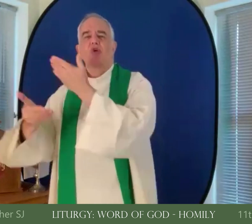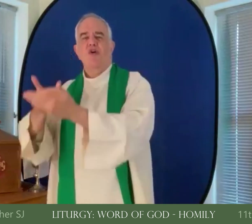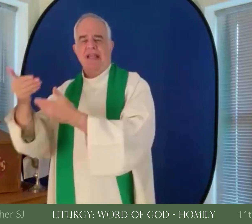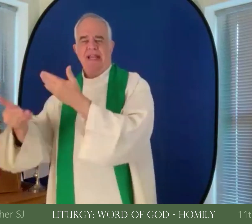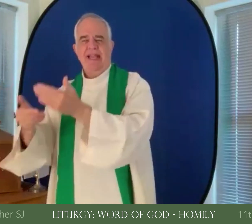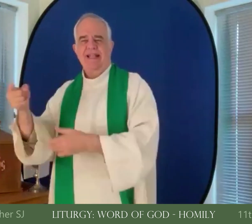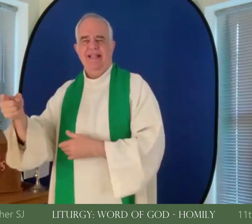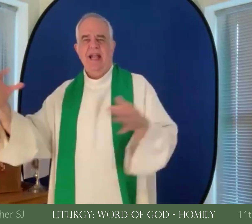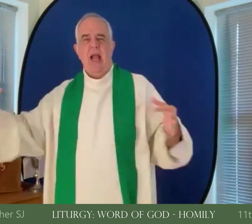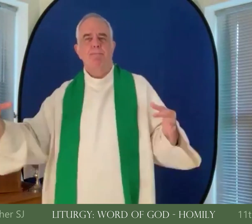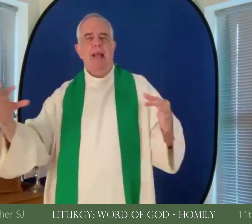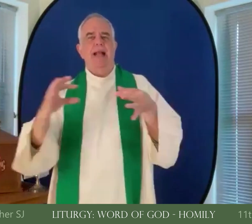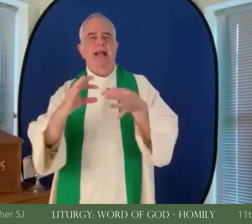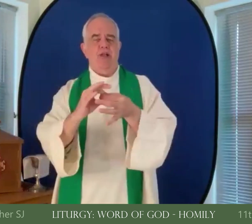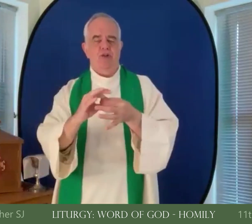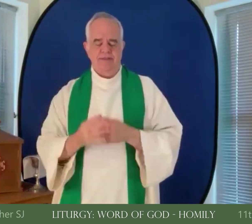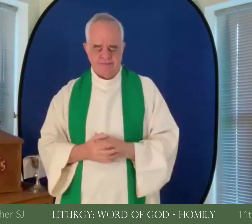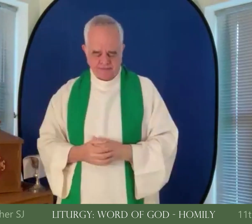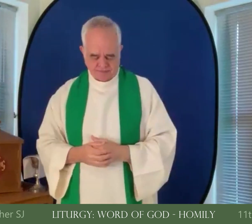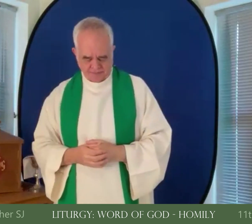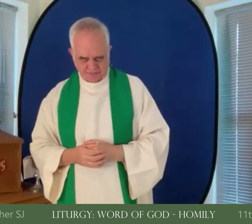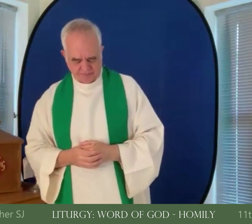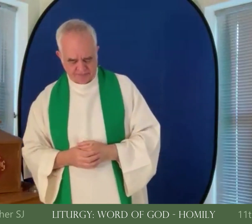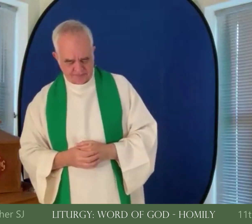story, make connection.